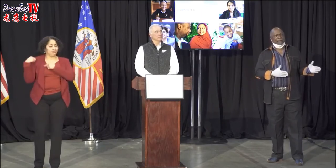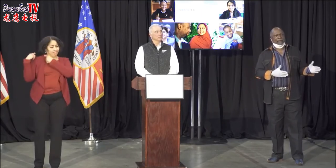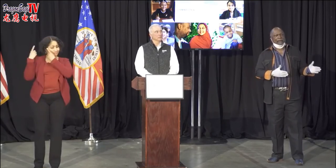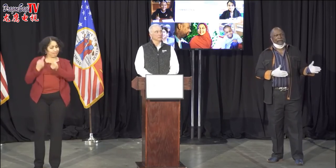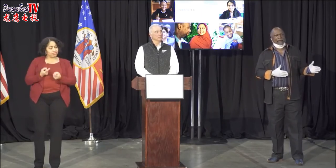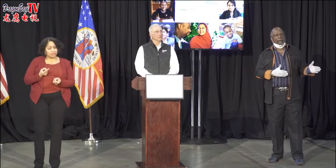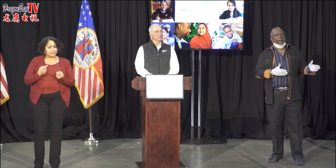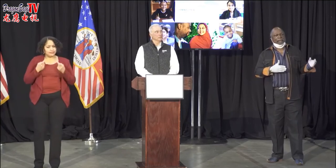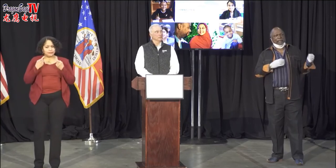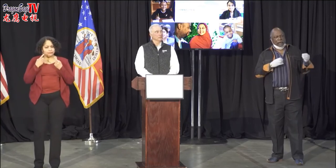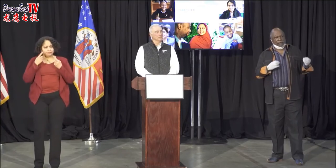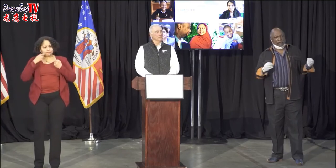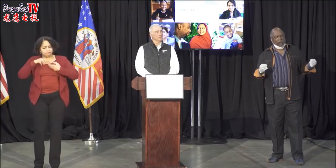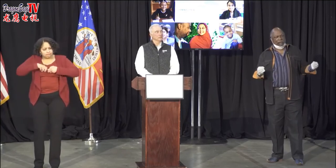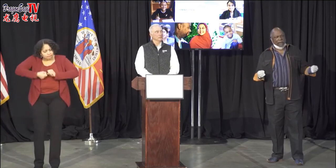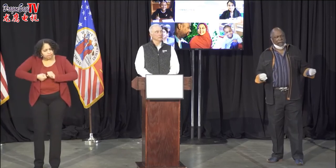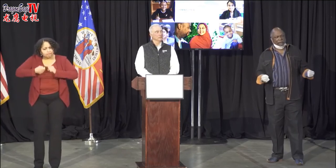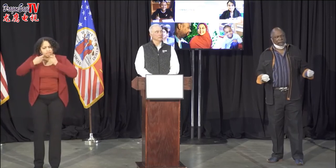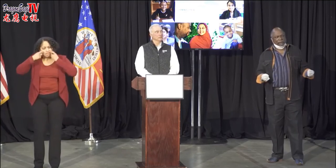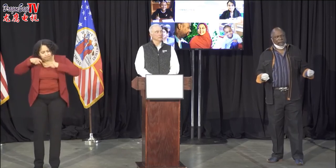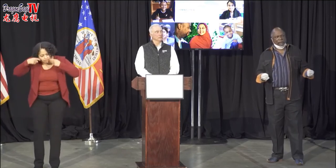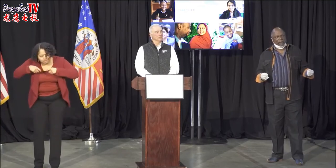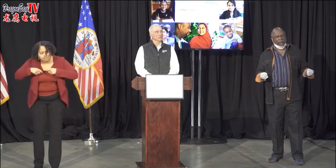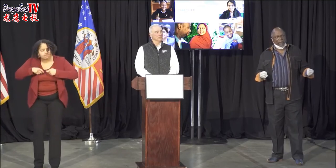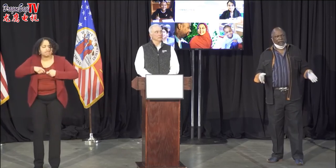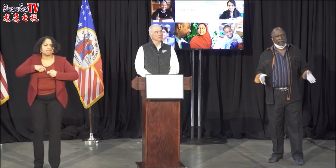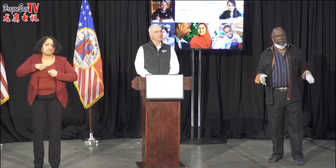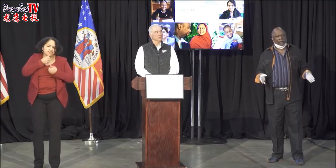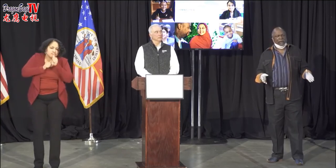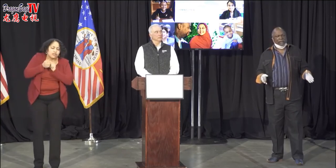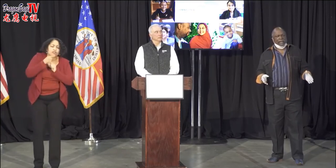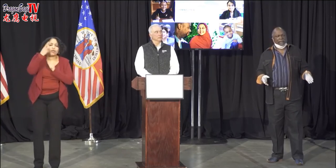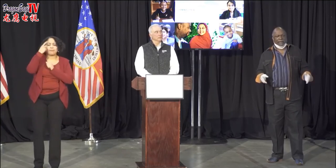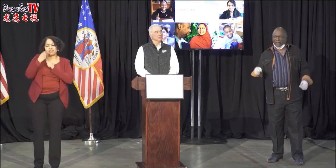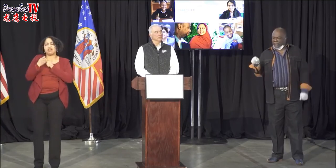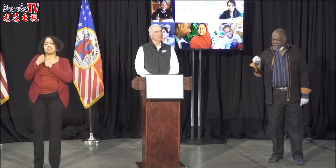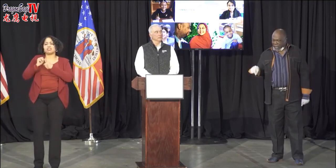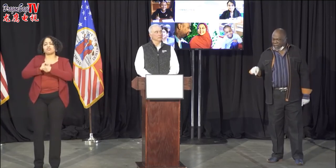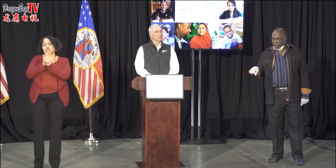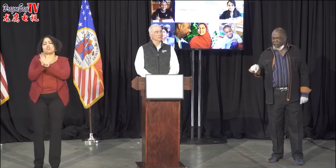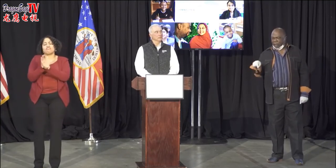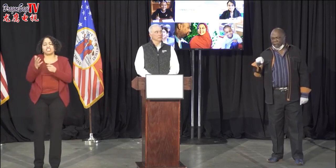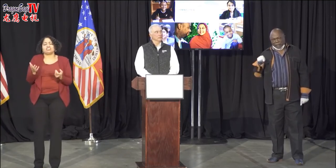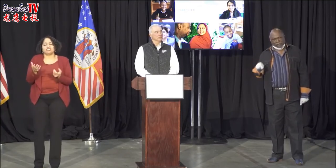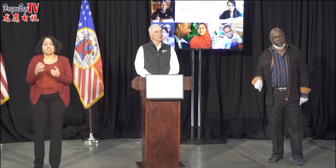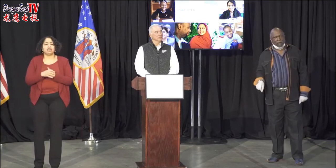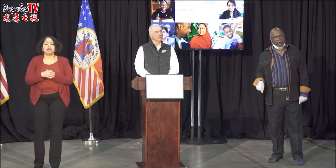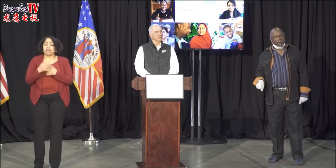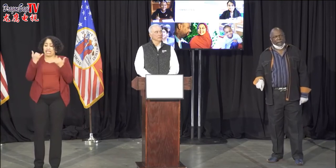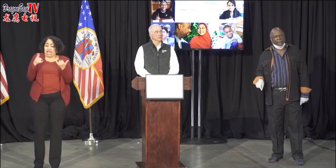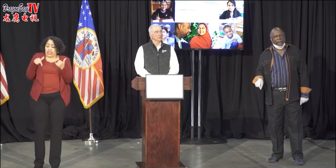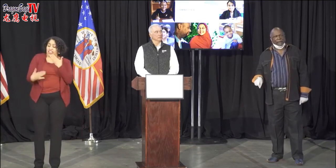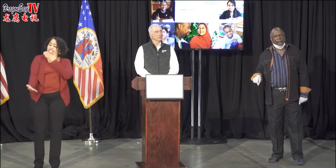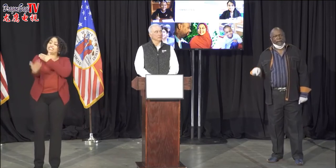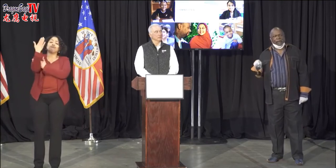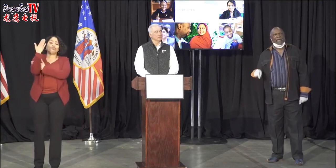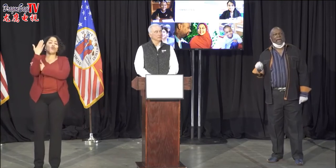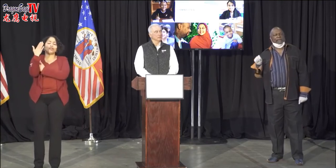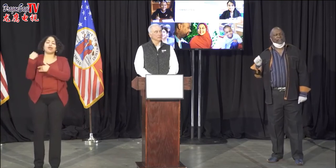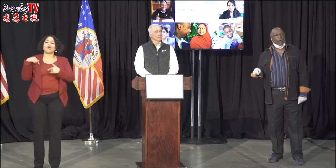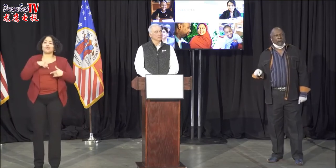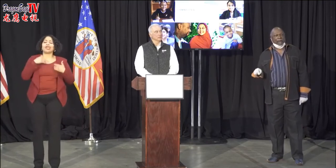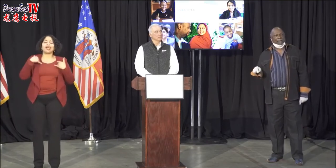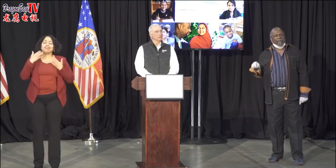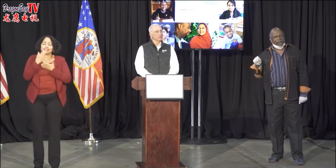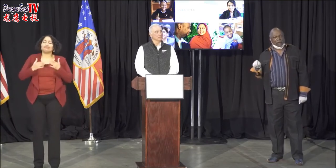weeping because of coronavirus illness and COVID-19. And now, on this morning,